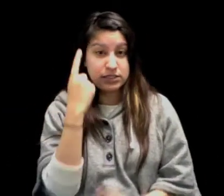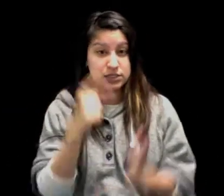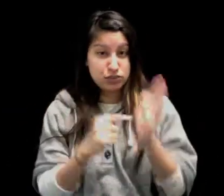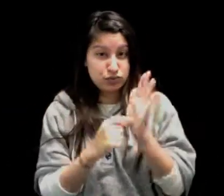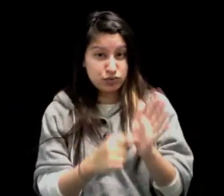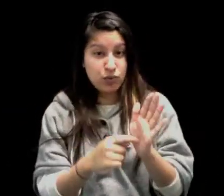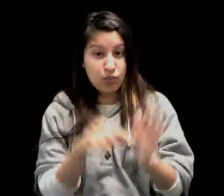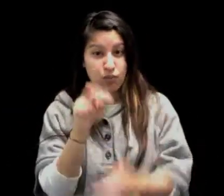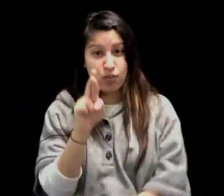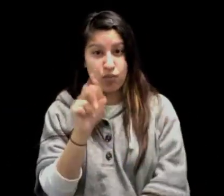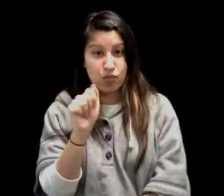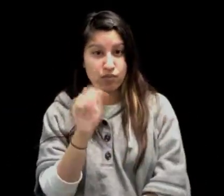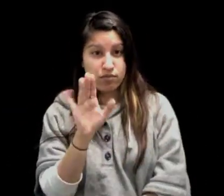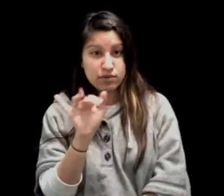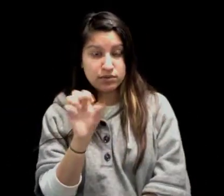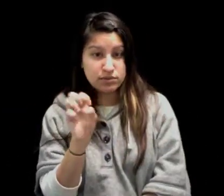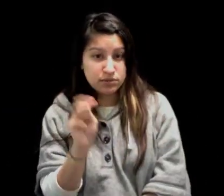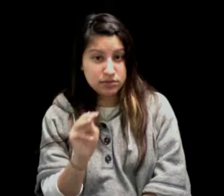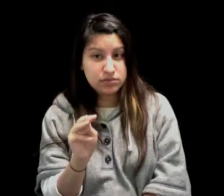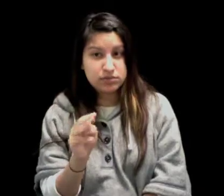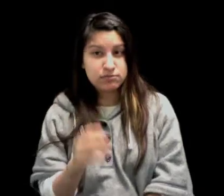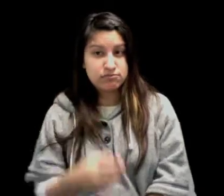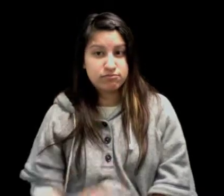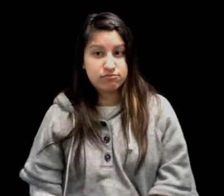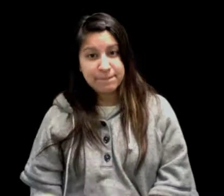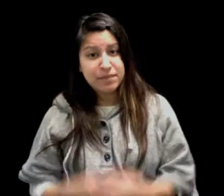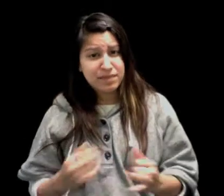After putting together the list, go through one item at a time.